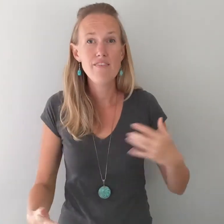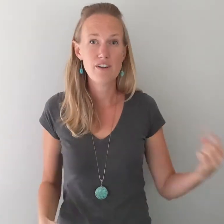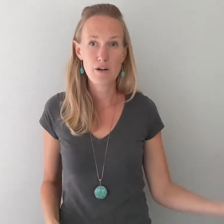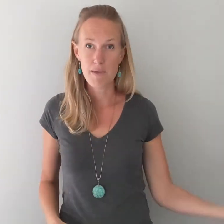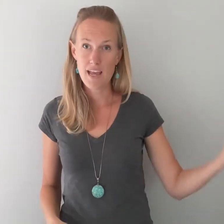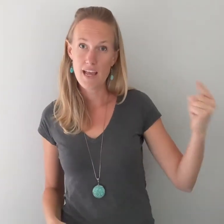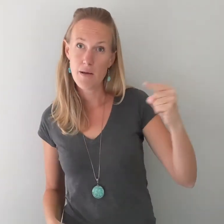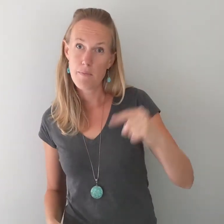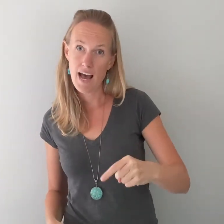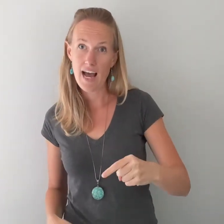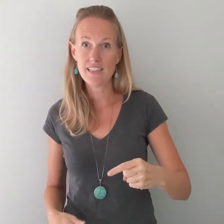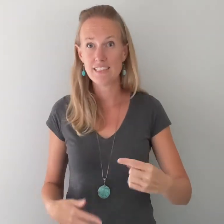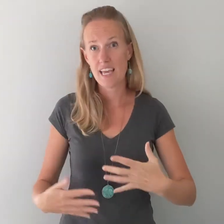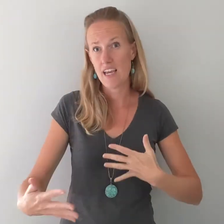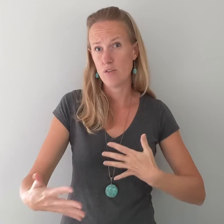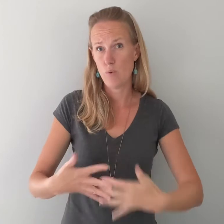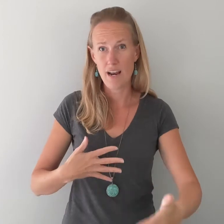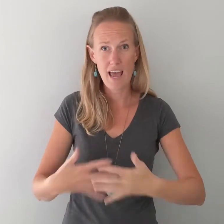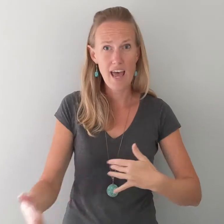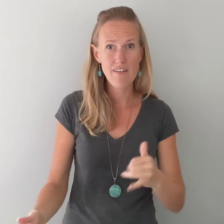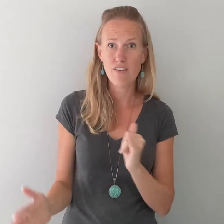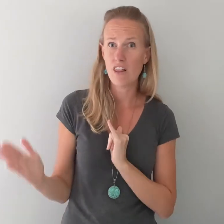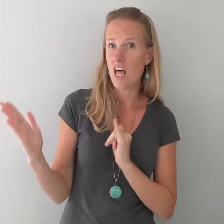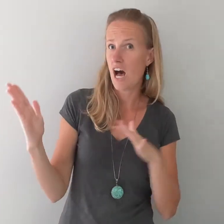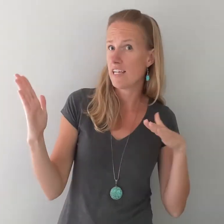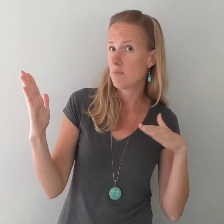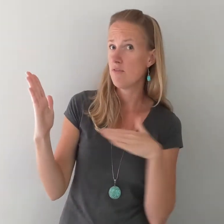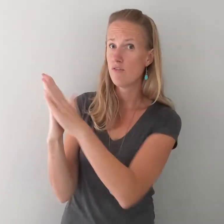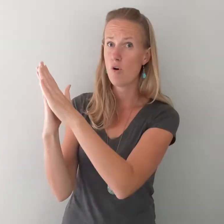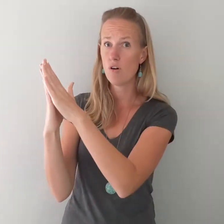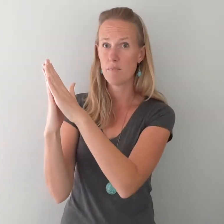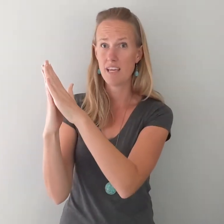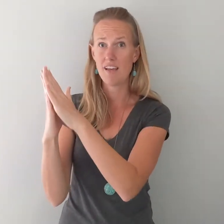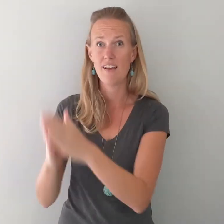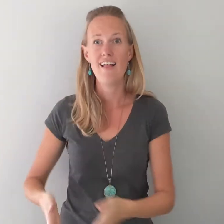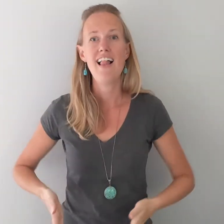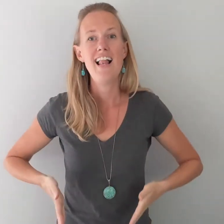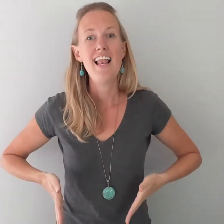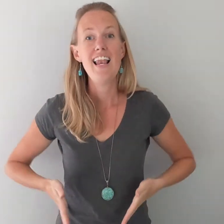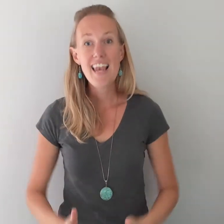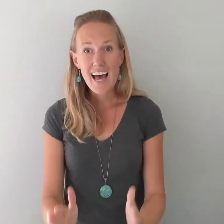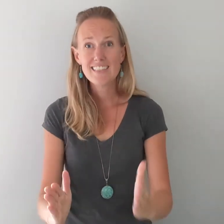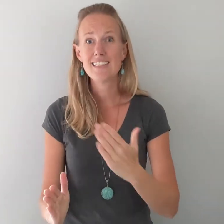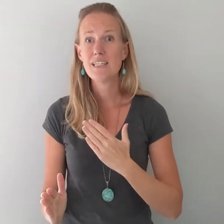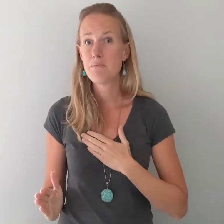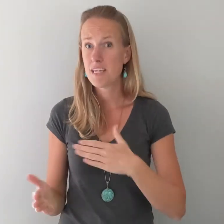Whatever may pass and whatever lies before me, let me